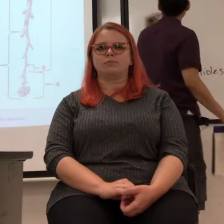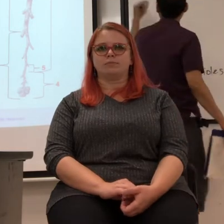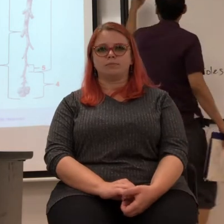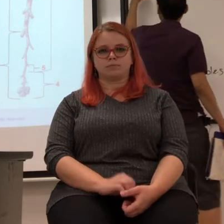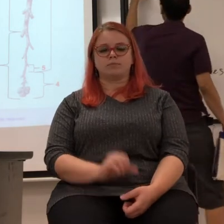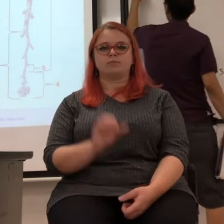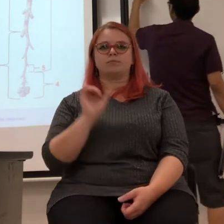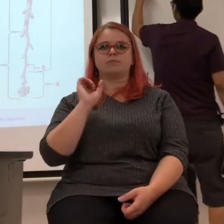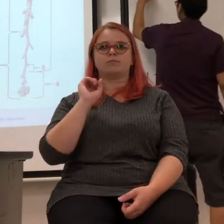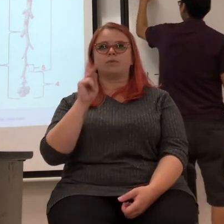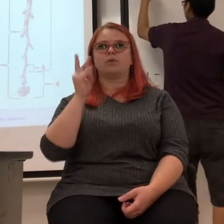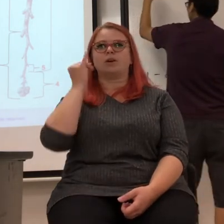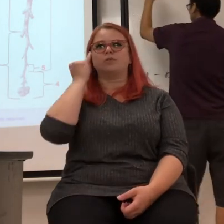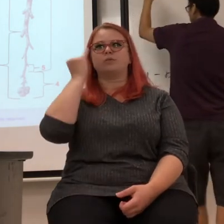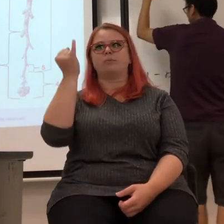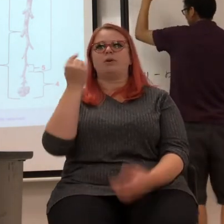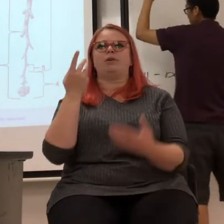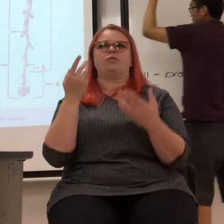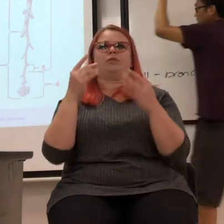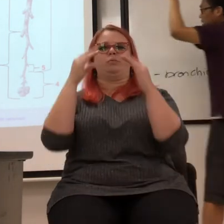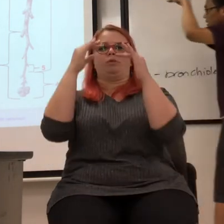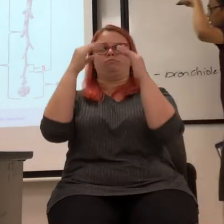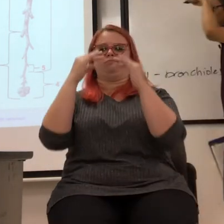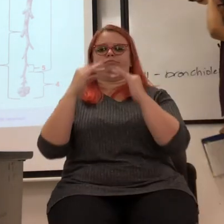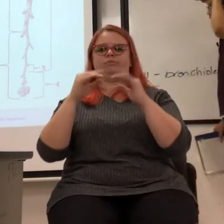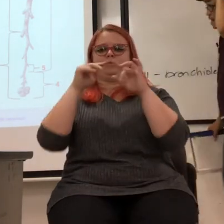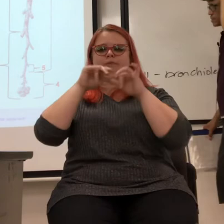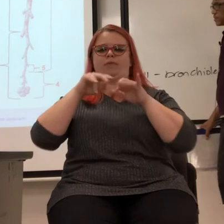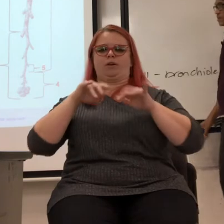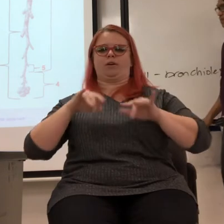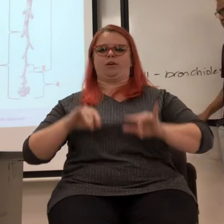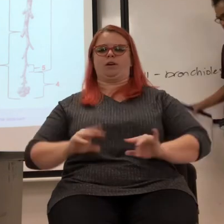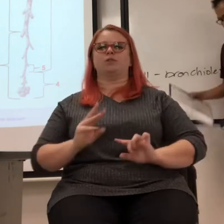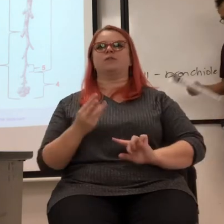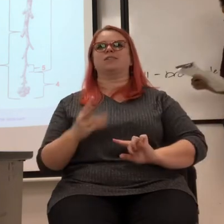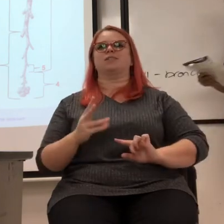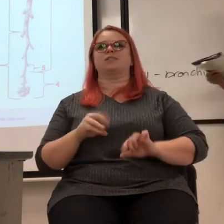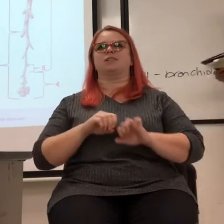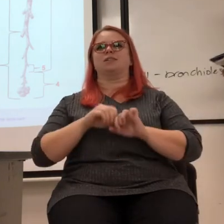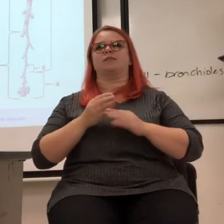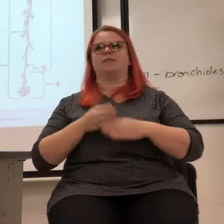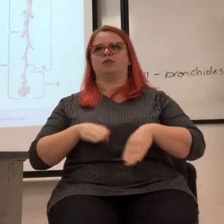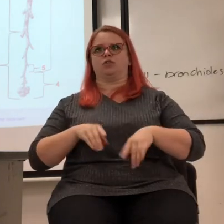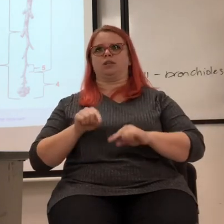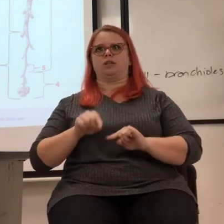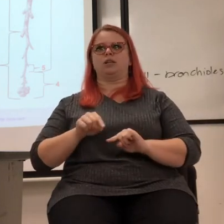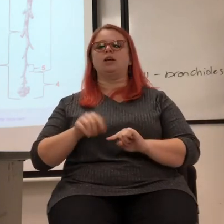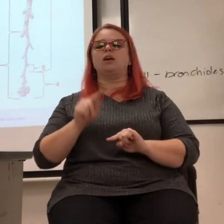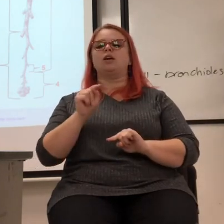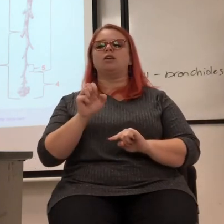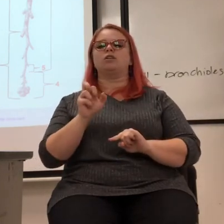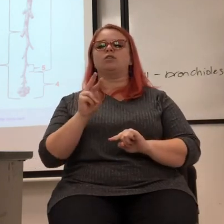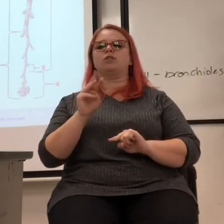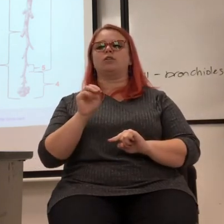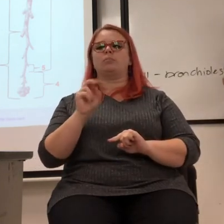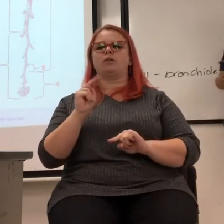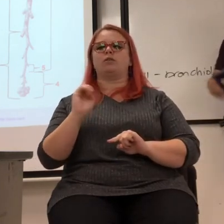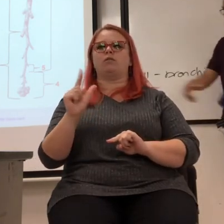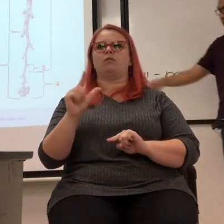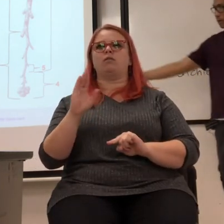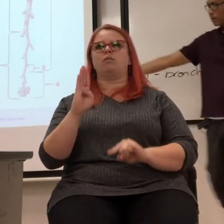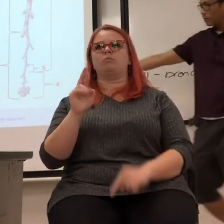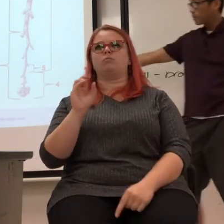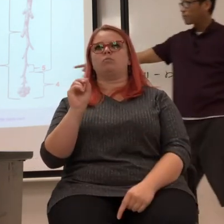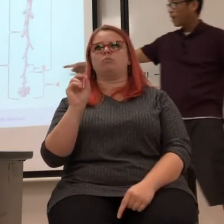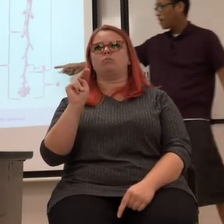Okay, so imagine we get all the way to the 16th division. That's called the terminal bronchioles, and they're